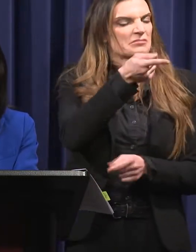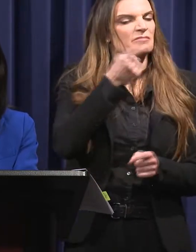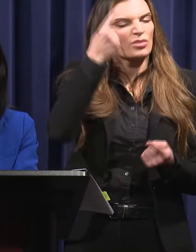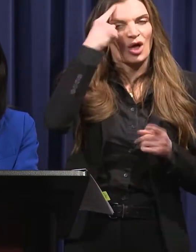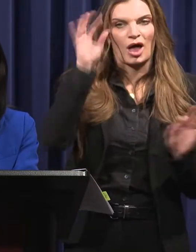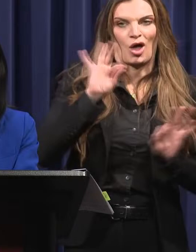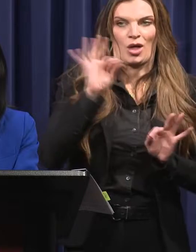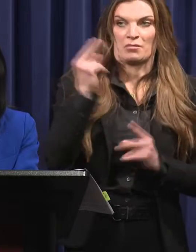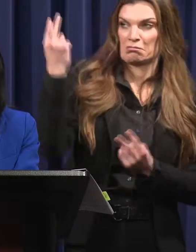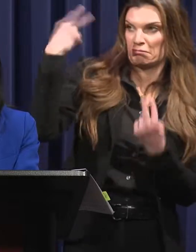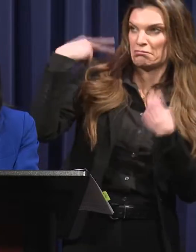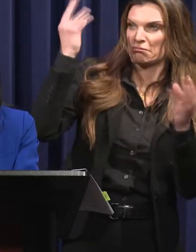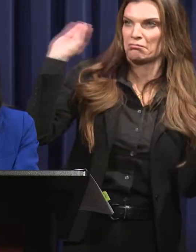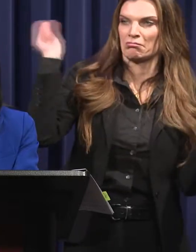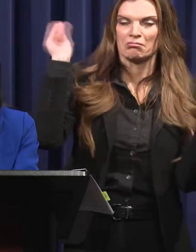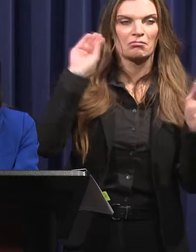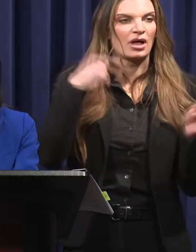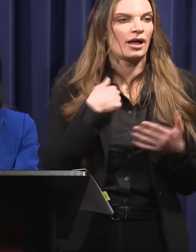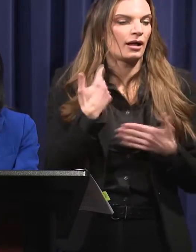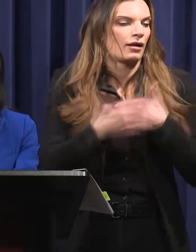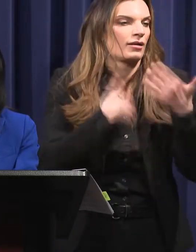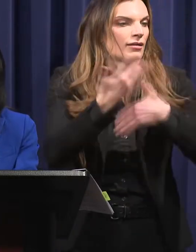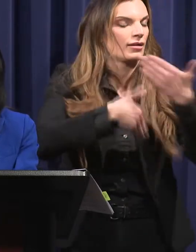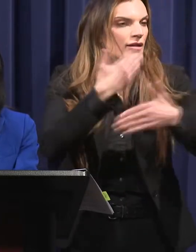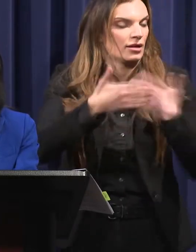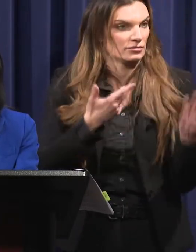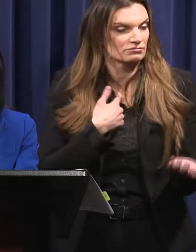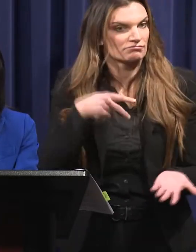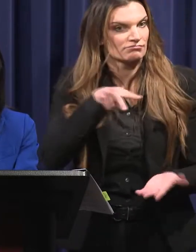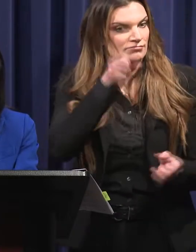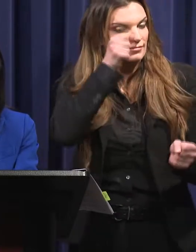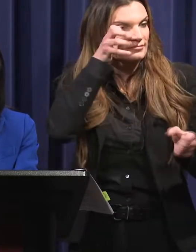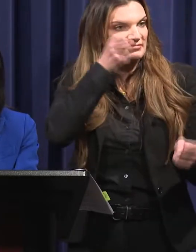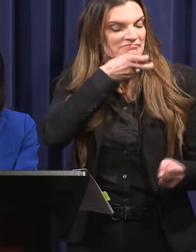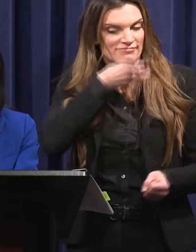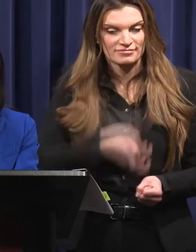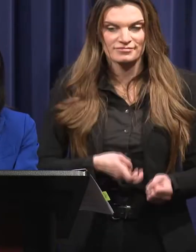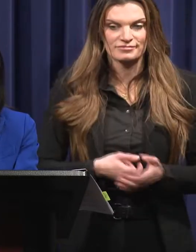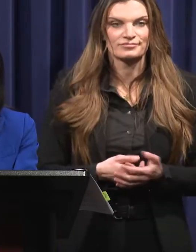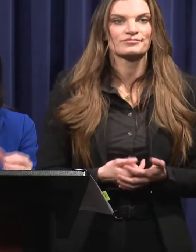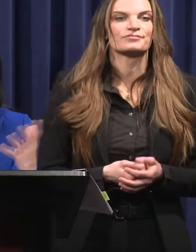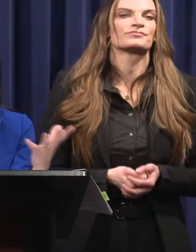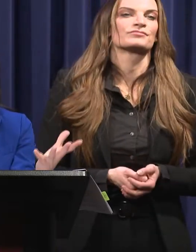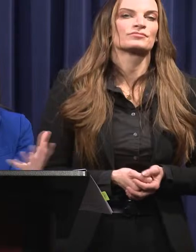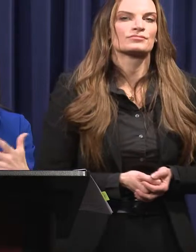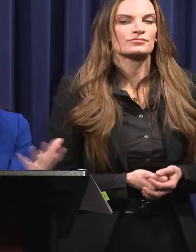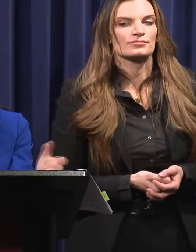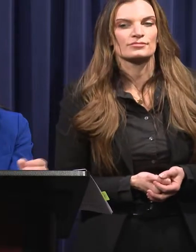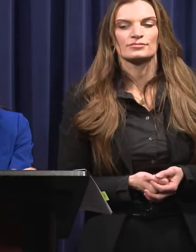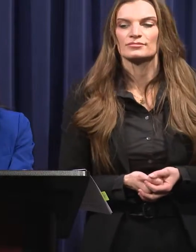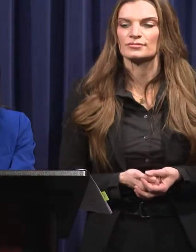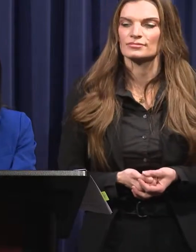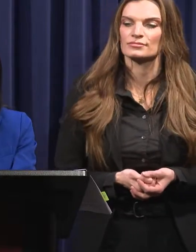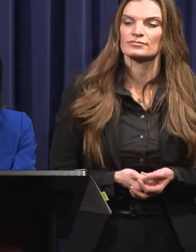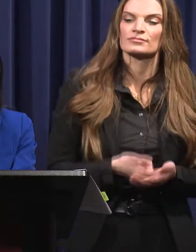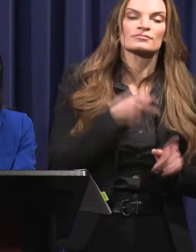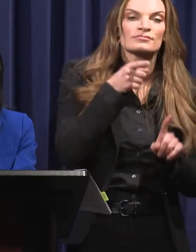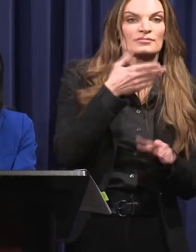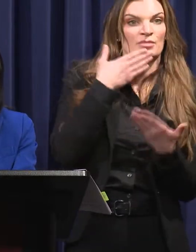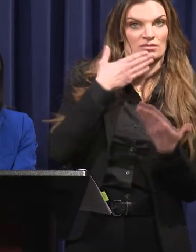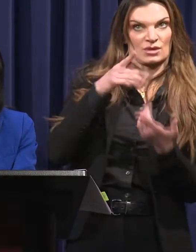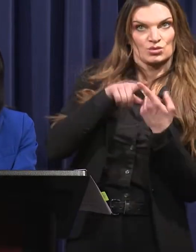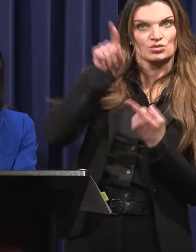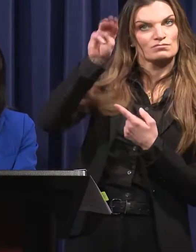it. Without probable cause to review the internal documents in this case, having a referral from the Michigan